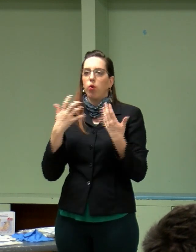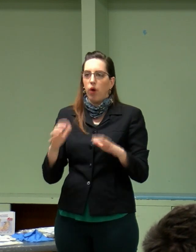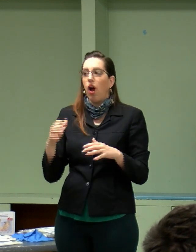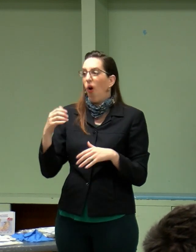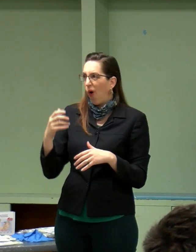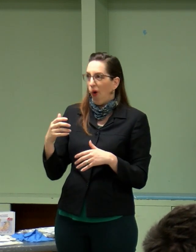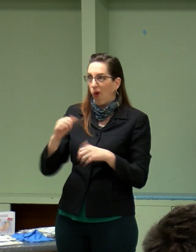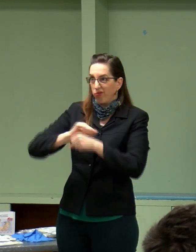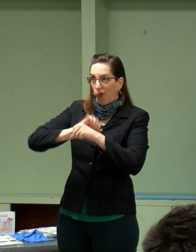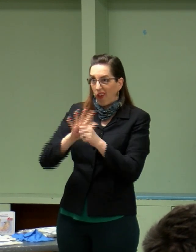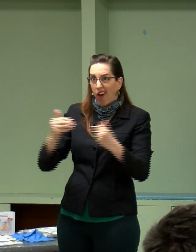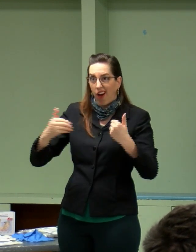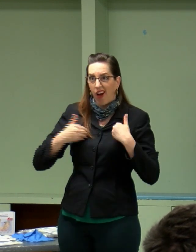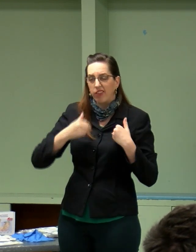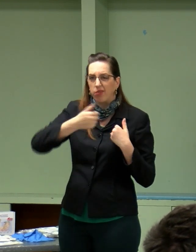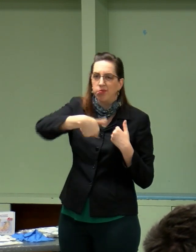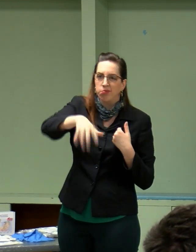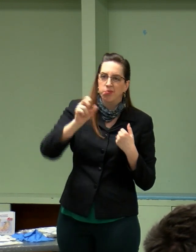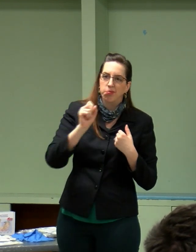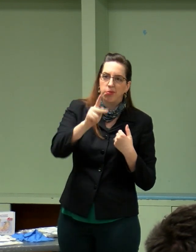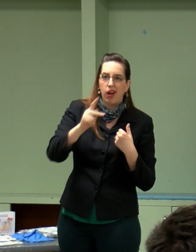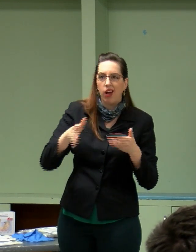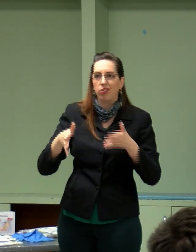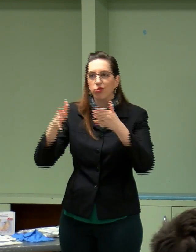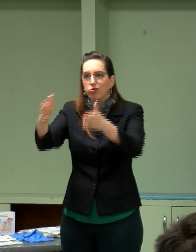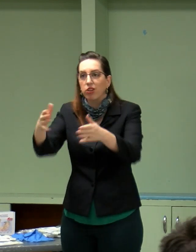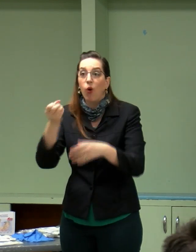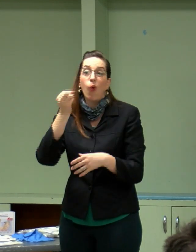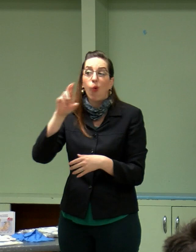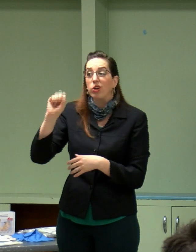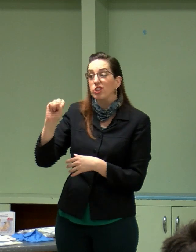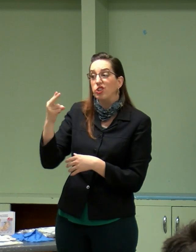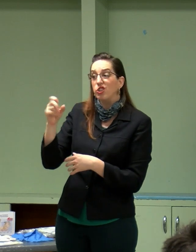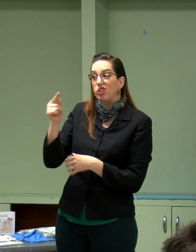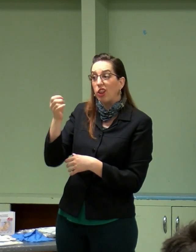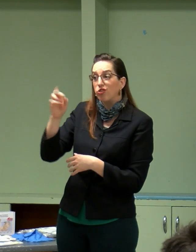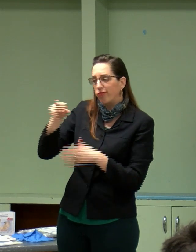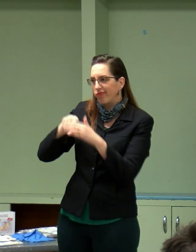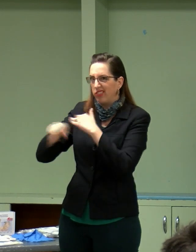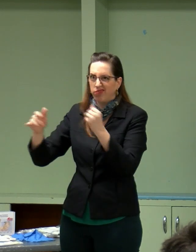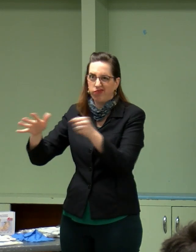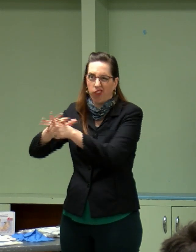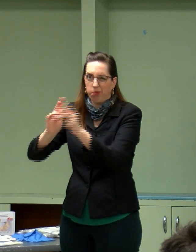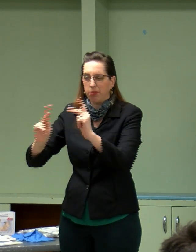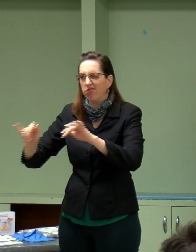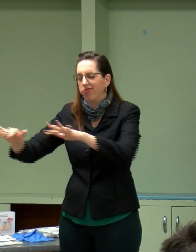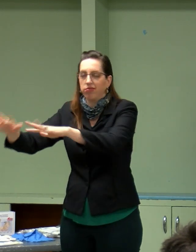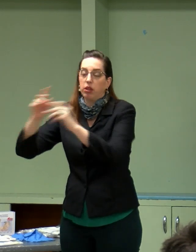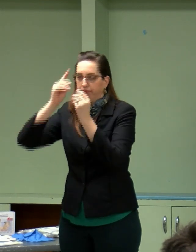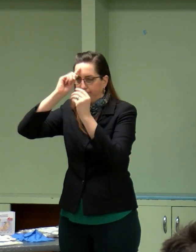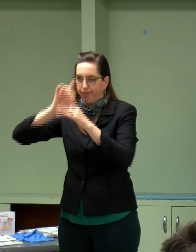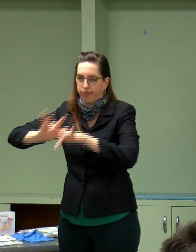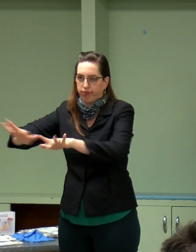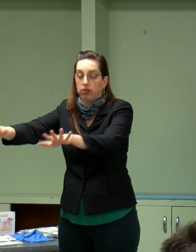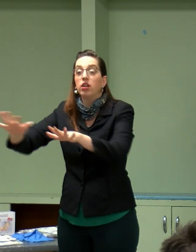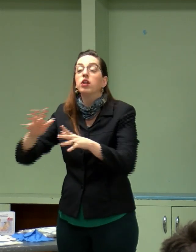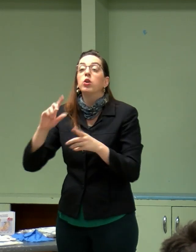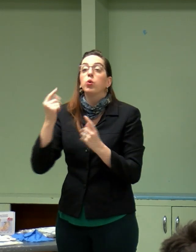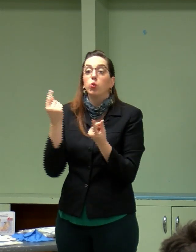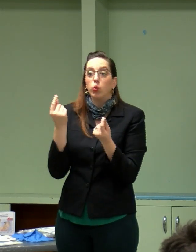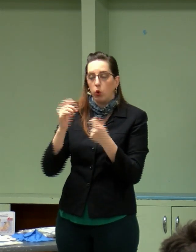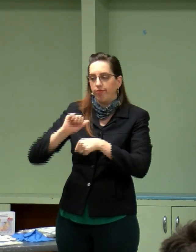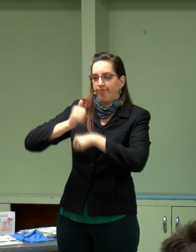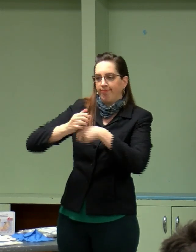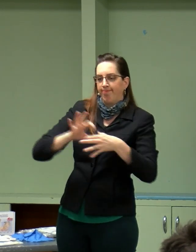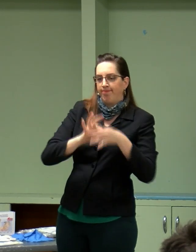to return to the streets or the shelters and potentially infect others. Therefore, we have worked to create a joint city